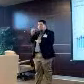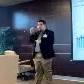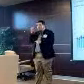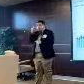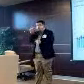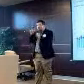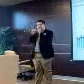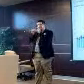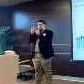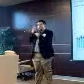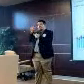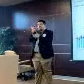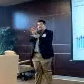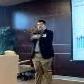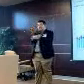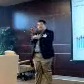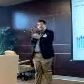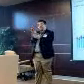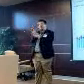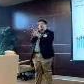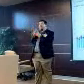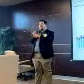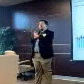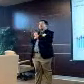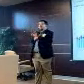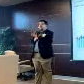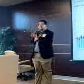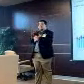and we continue to see that as being very, very effective.